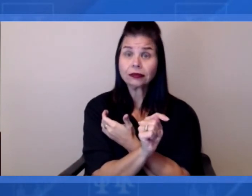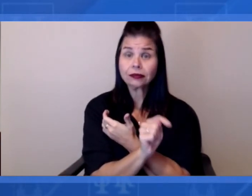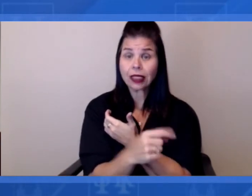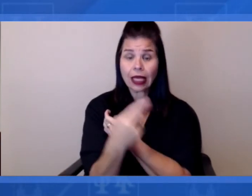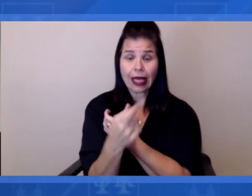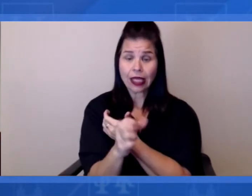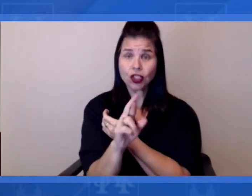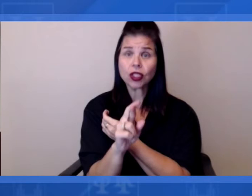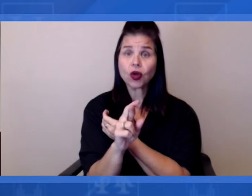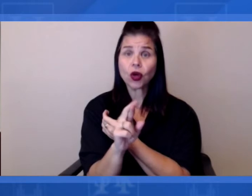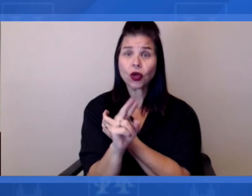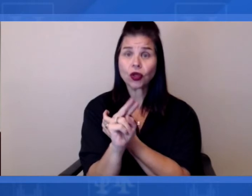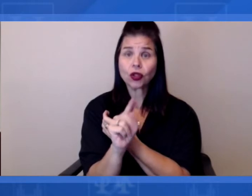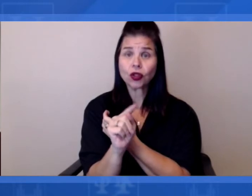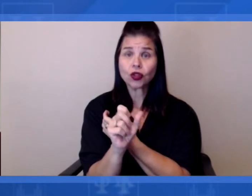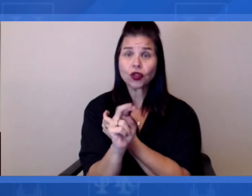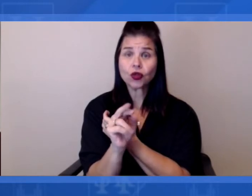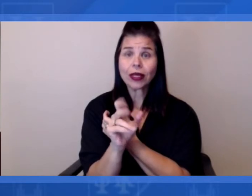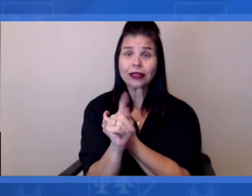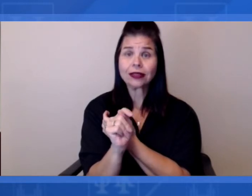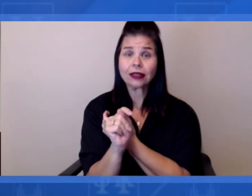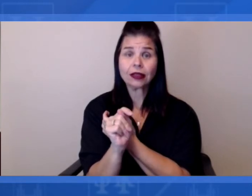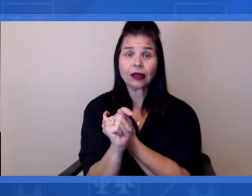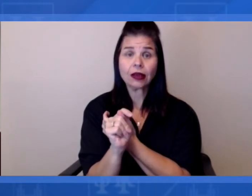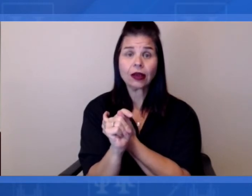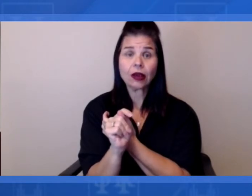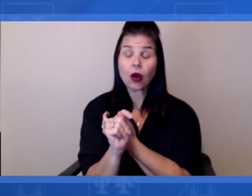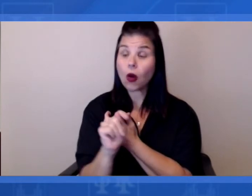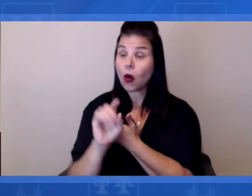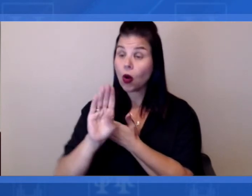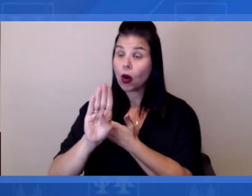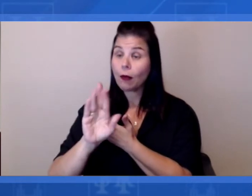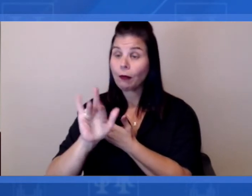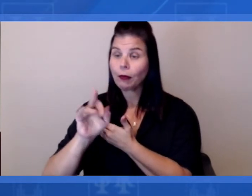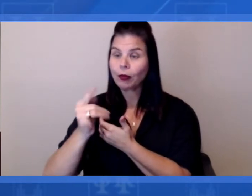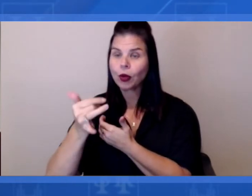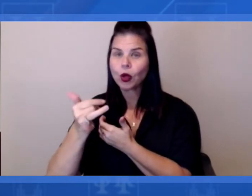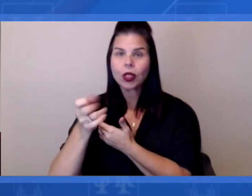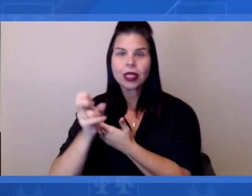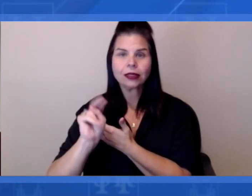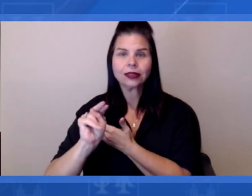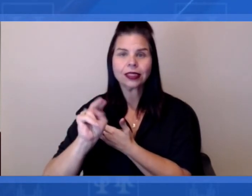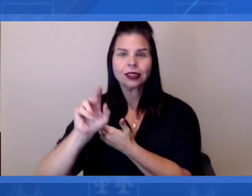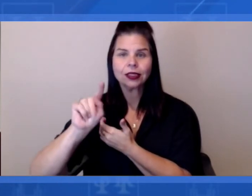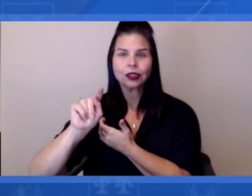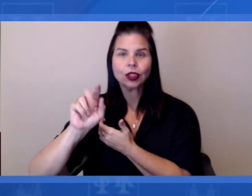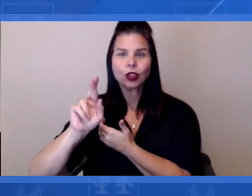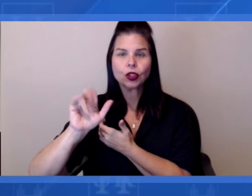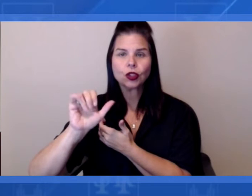HSR Transit, or Burlington Transit